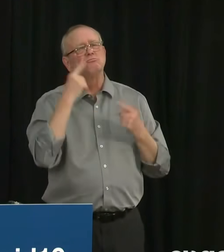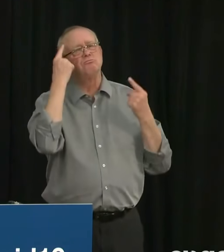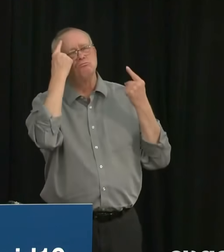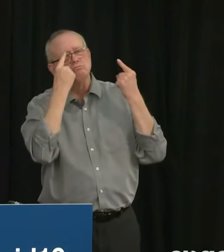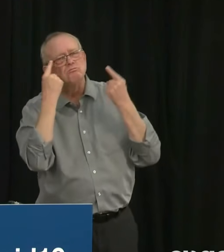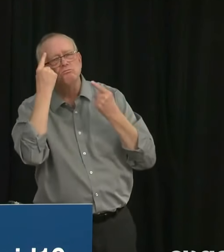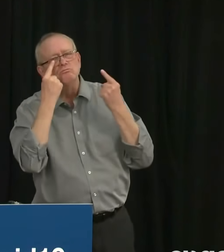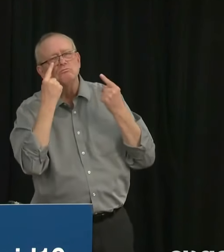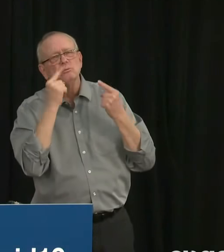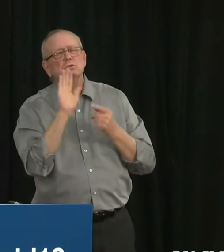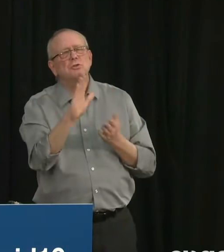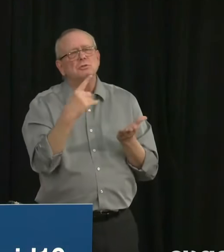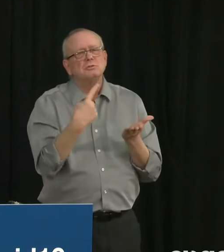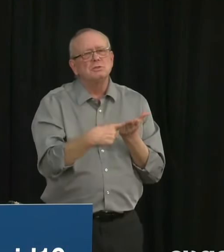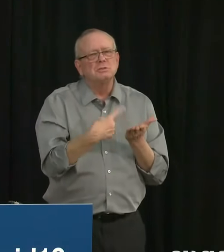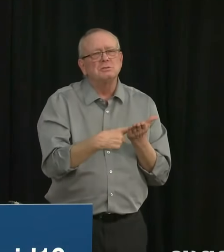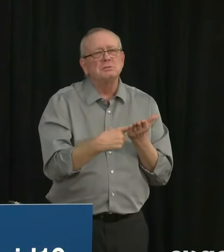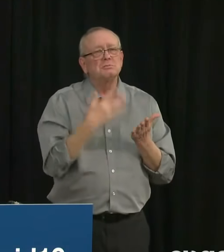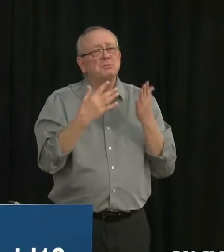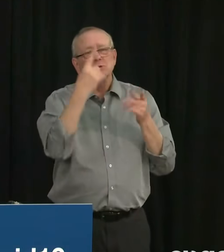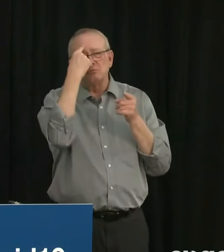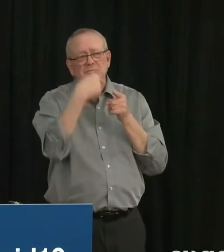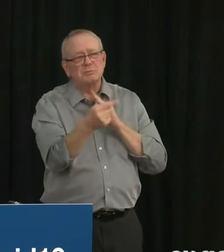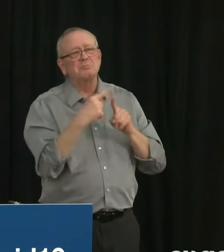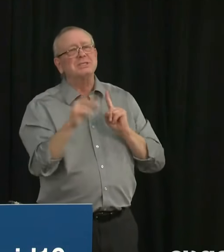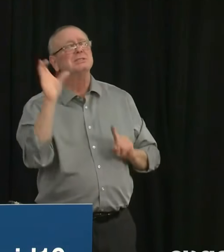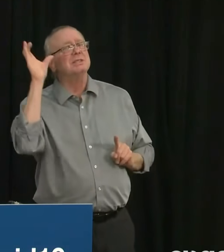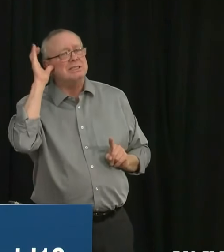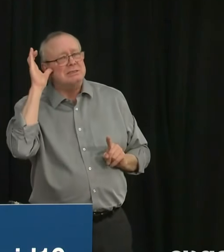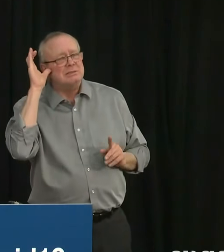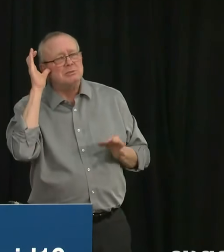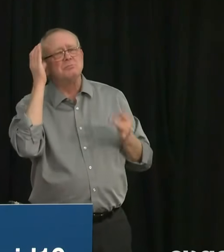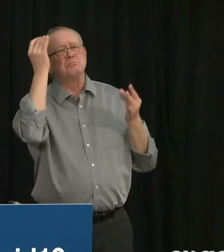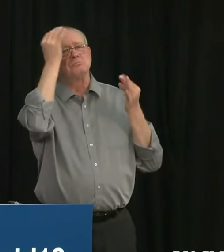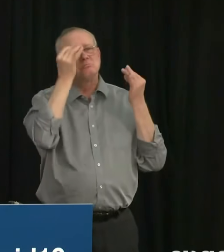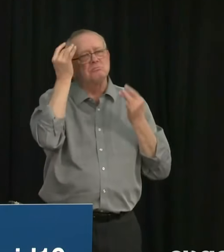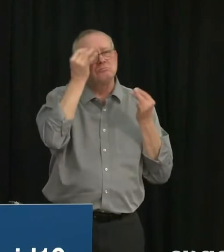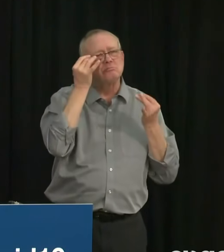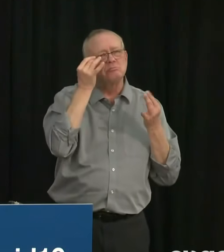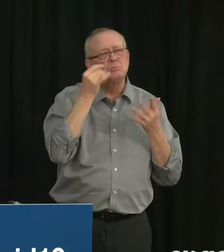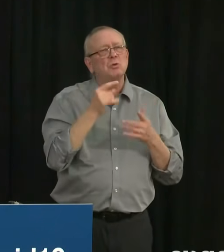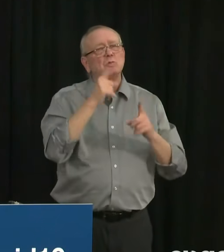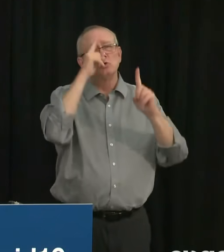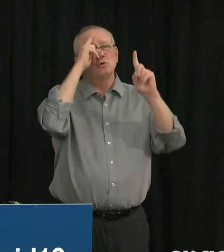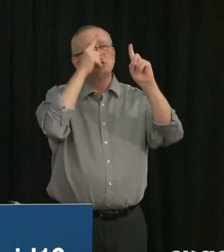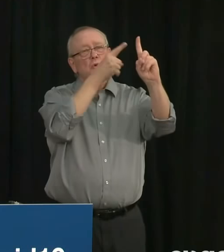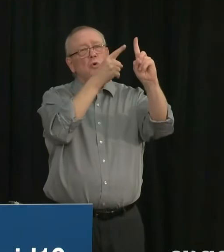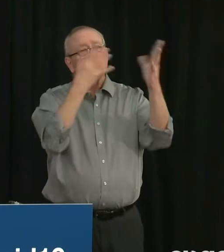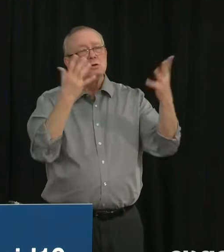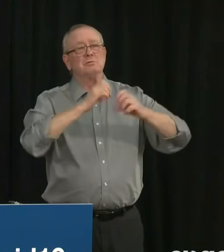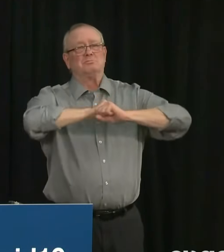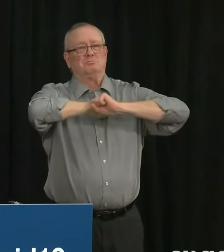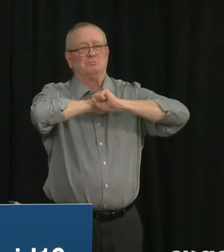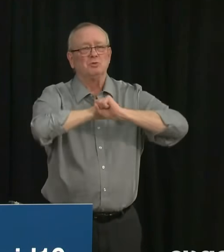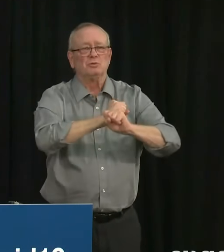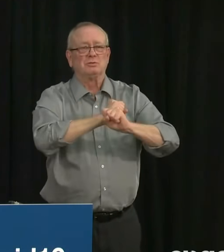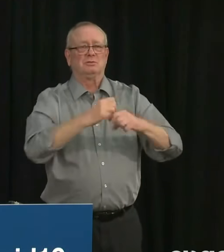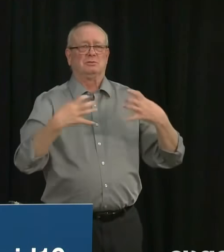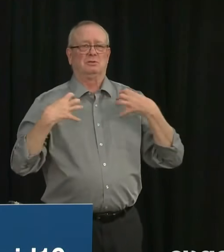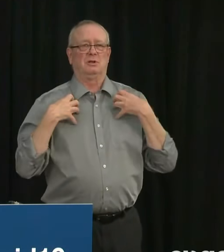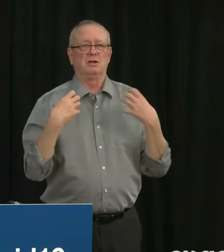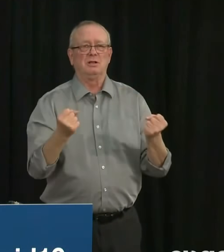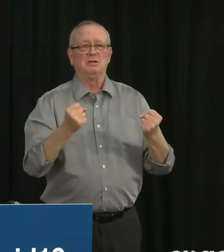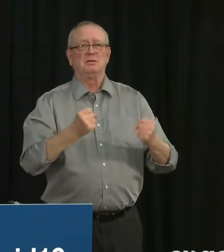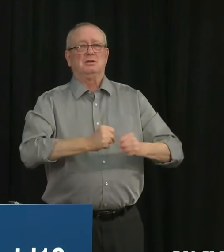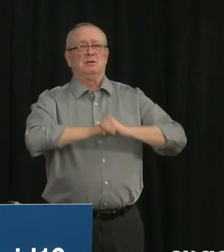us. All of us want the same thing: to protect the health of Albertans, to protect our health system, and to minimize